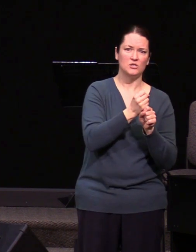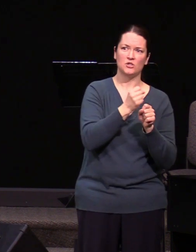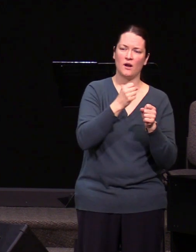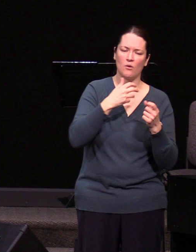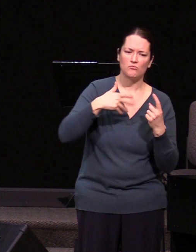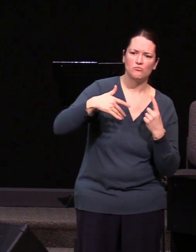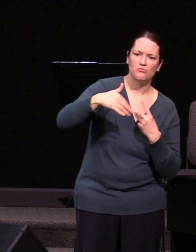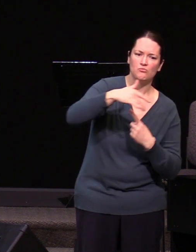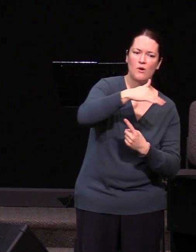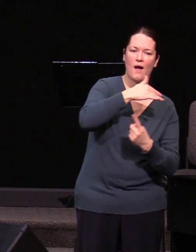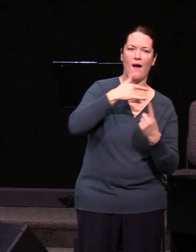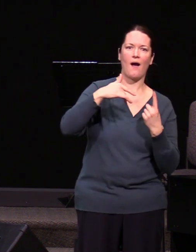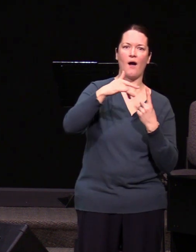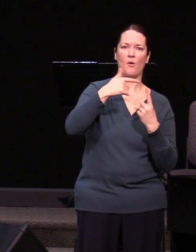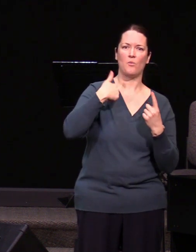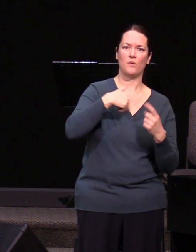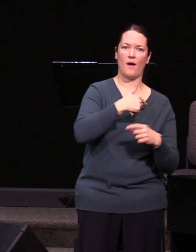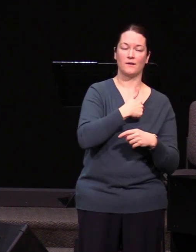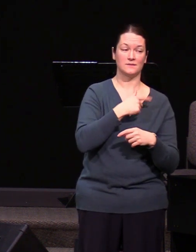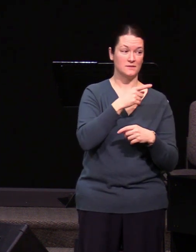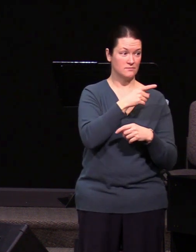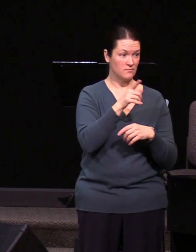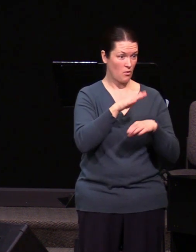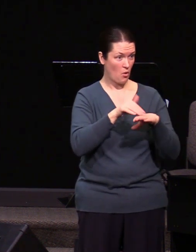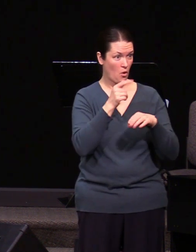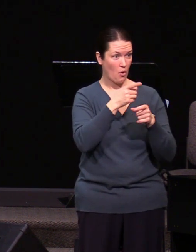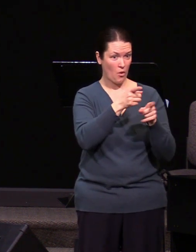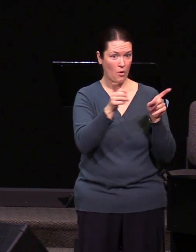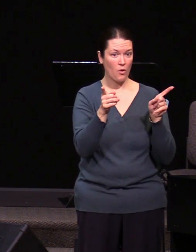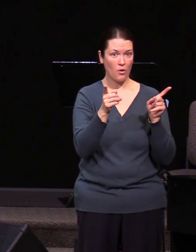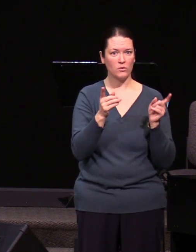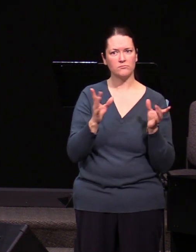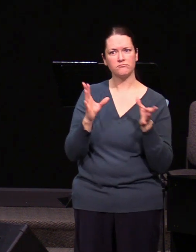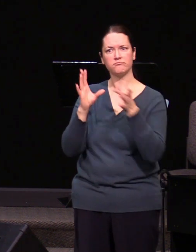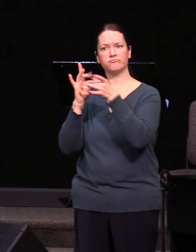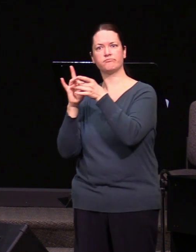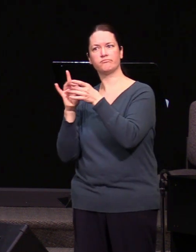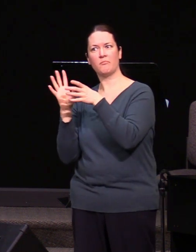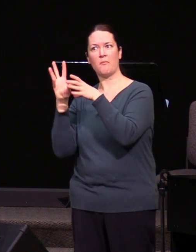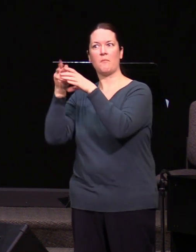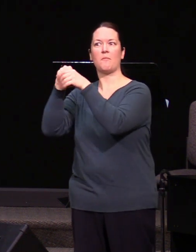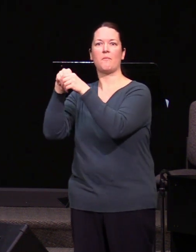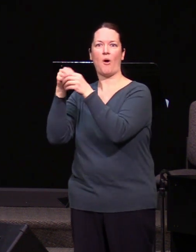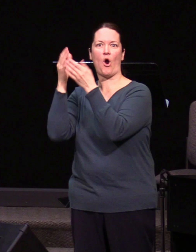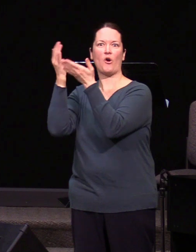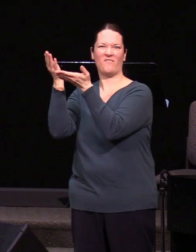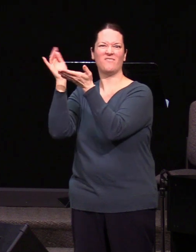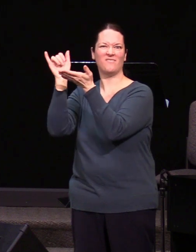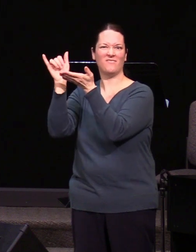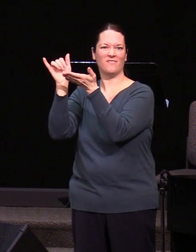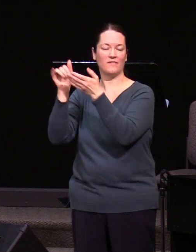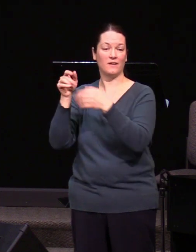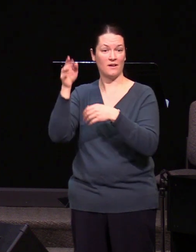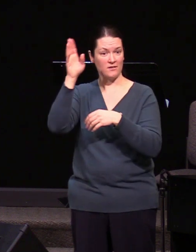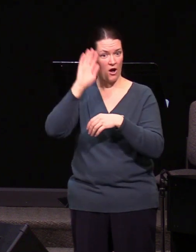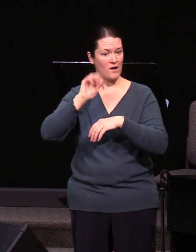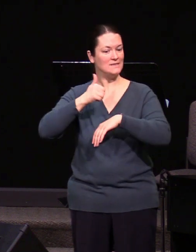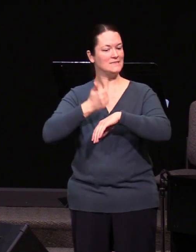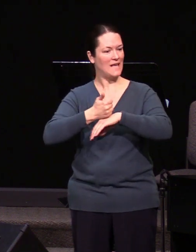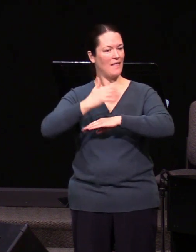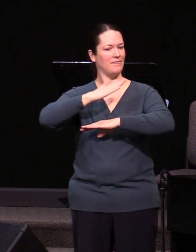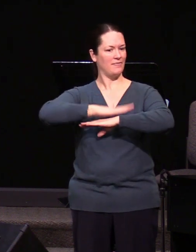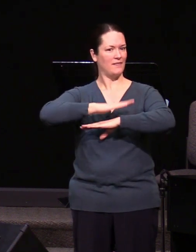And you are called to be a part of it. God is the one doing the work. He has set the stage. He